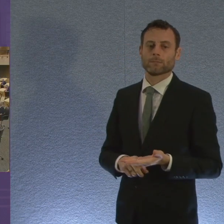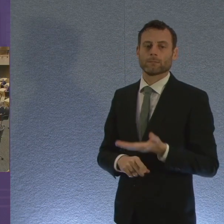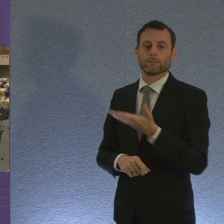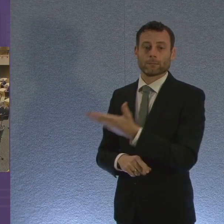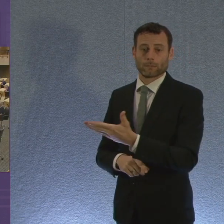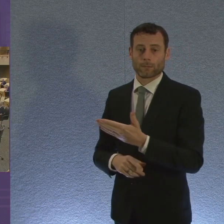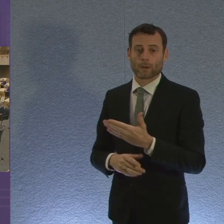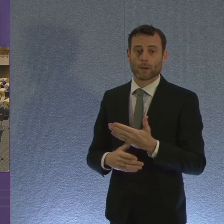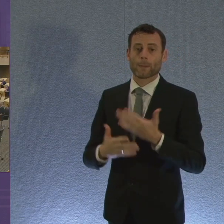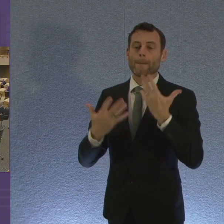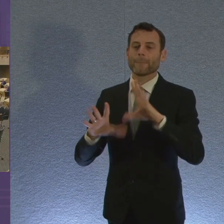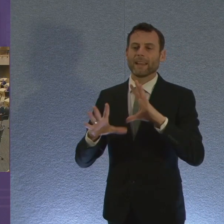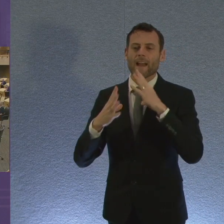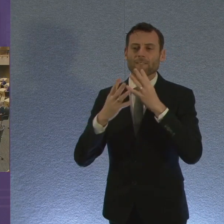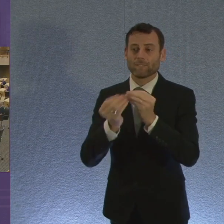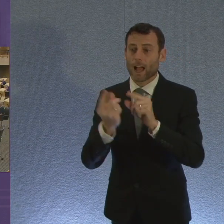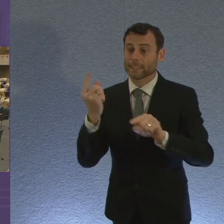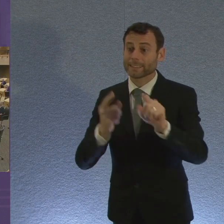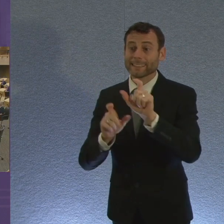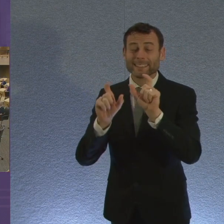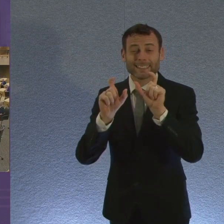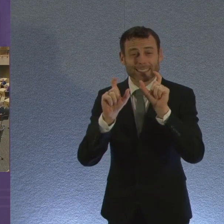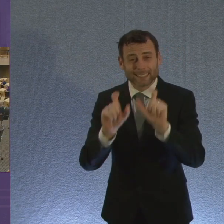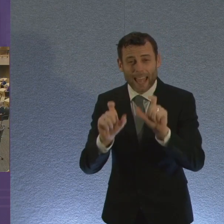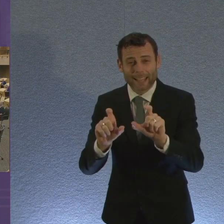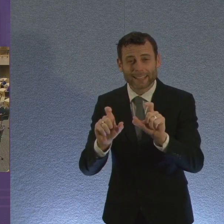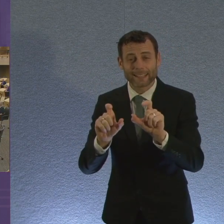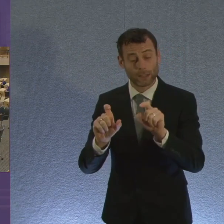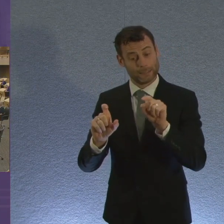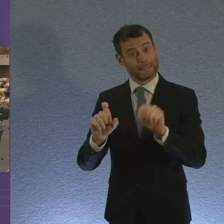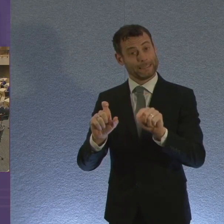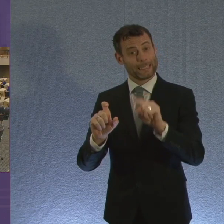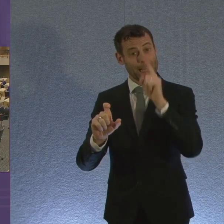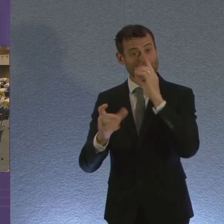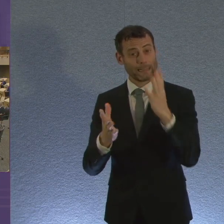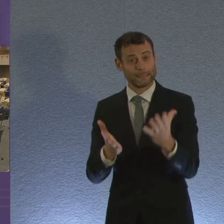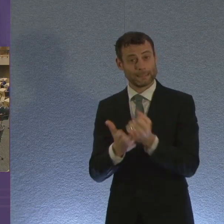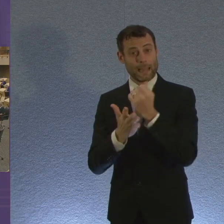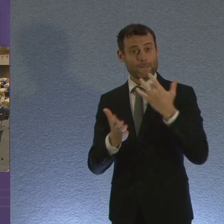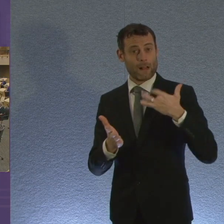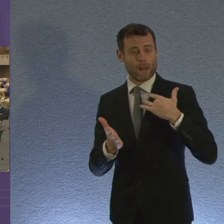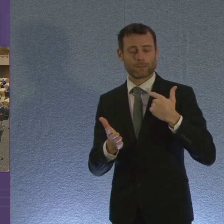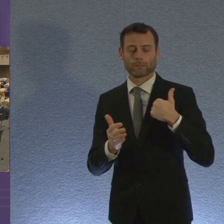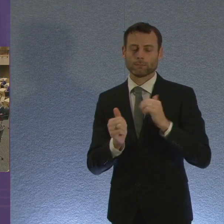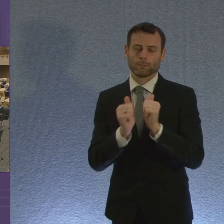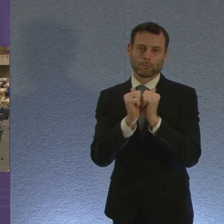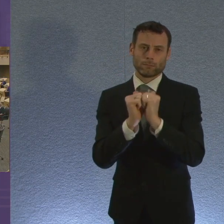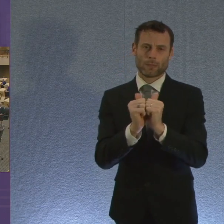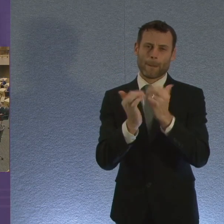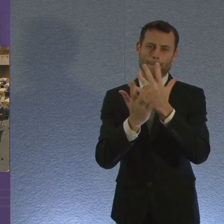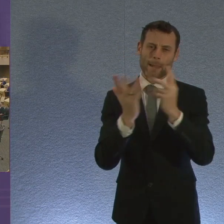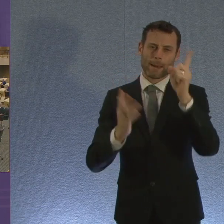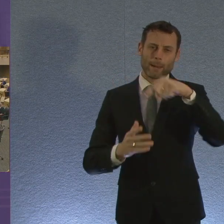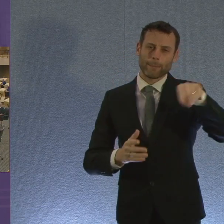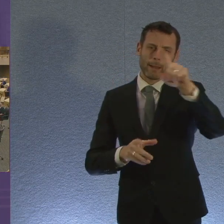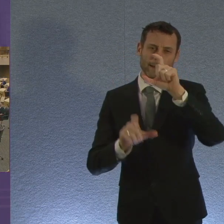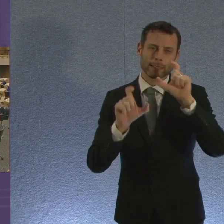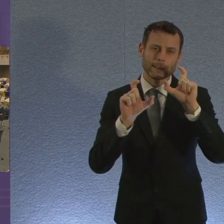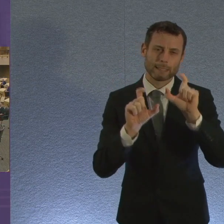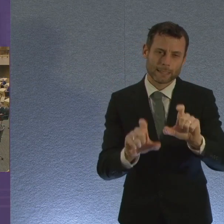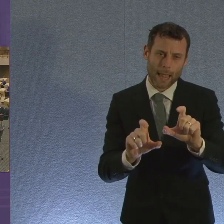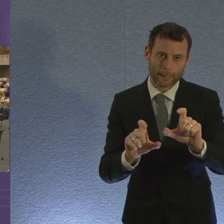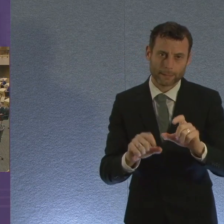at home to save lives. And I'm pleased that so many folk out there are doing just that. Our homes provide the